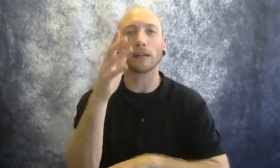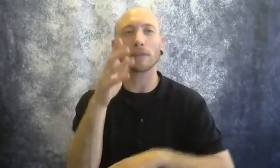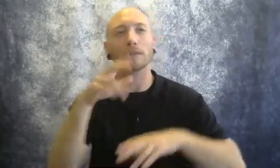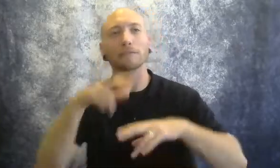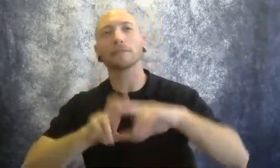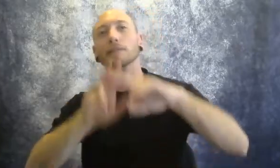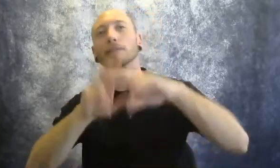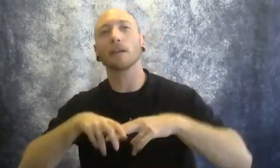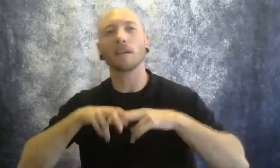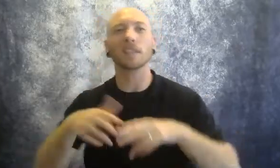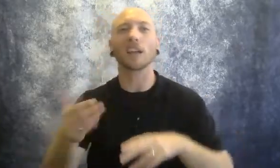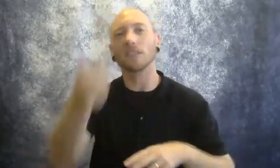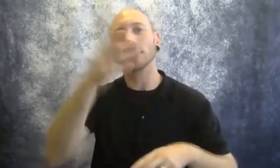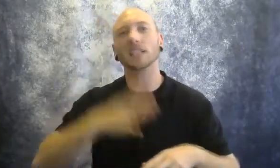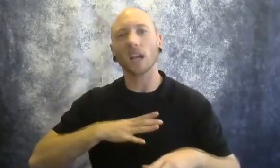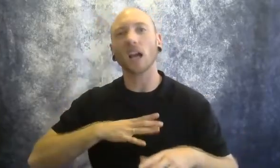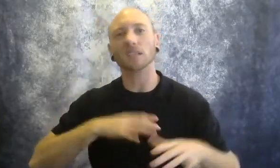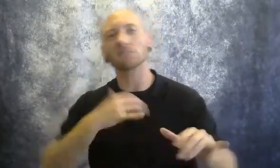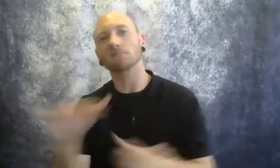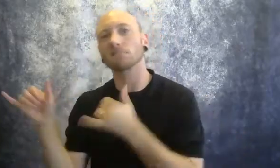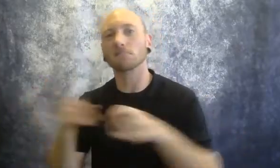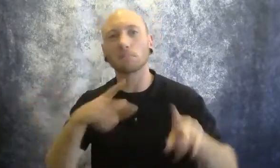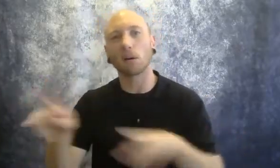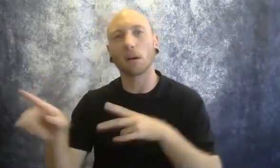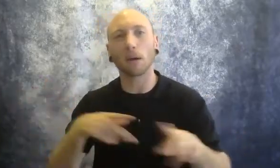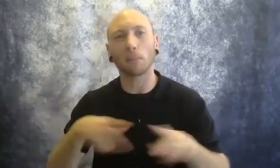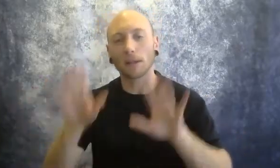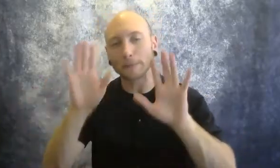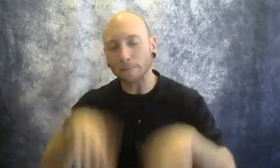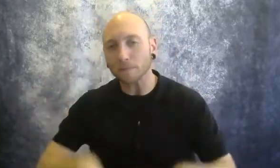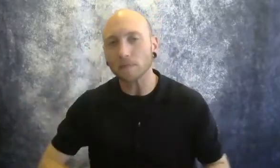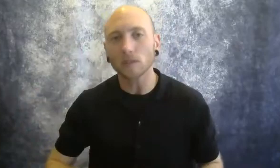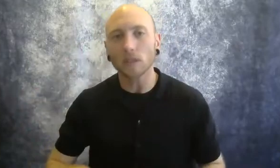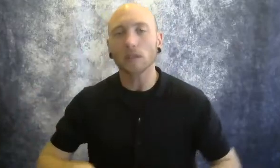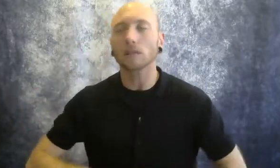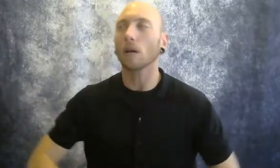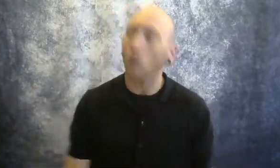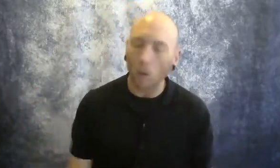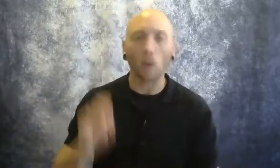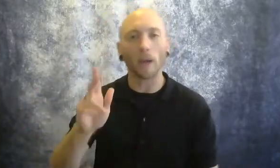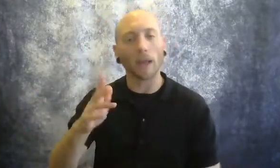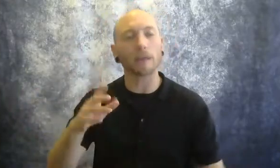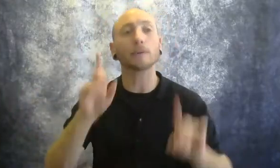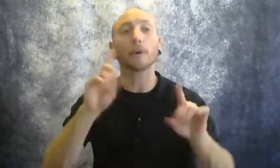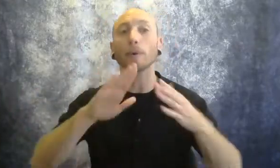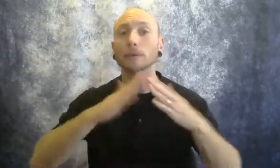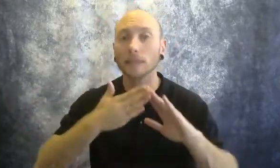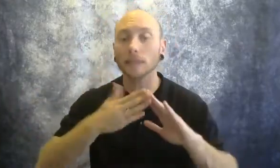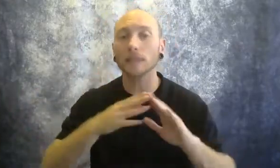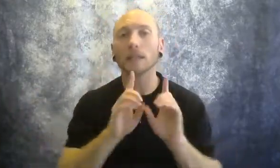tree there and falling down in the flower beds and everything's with 15 other guys, And I thought, darned